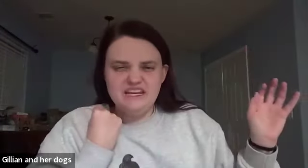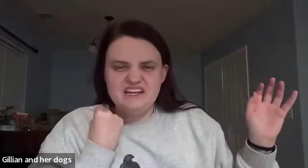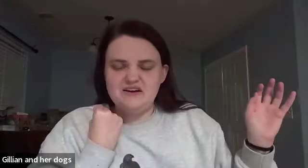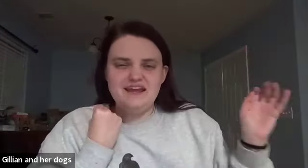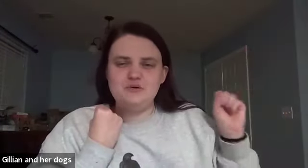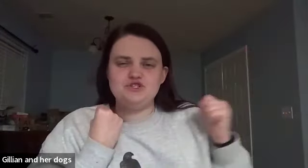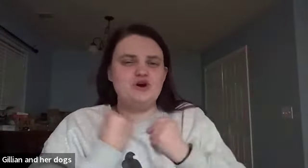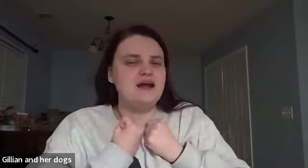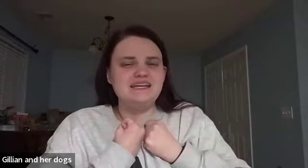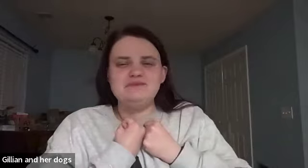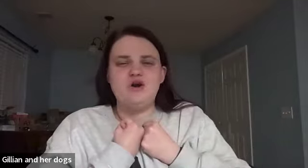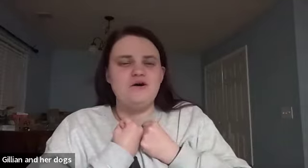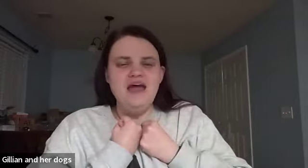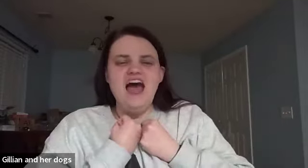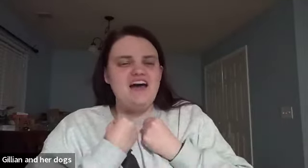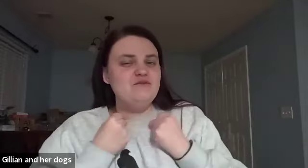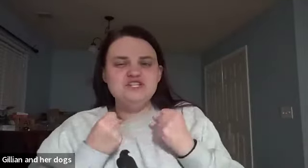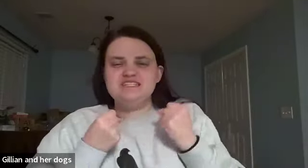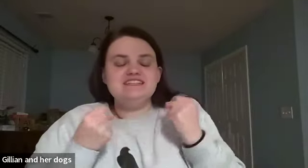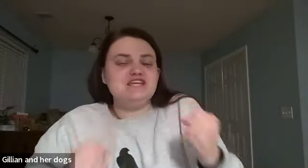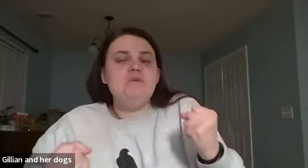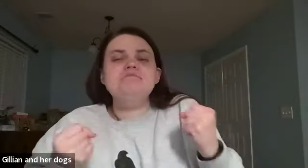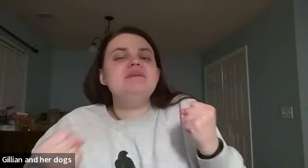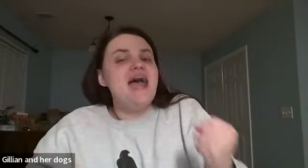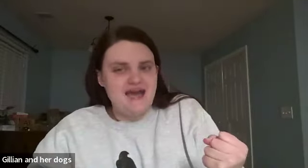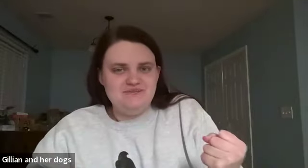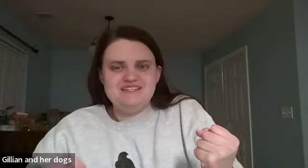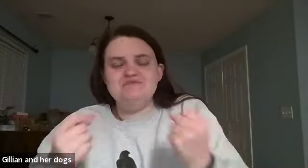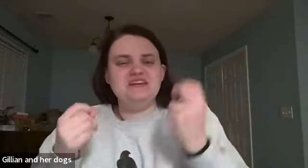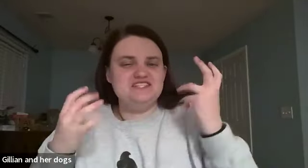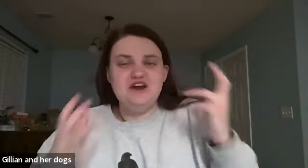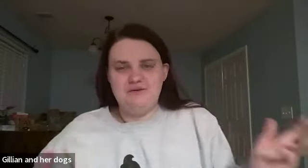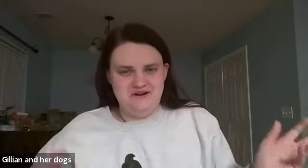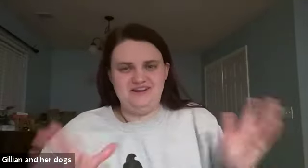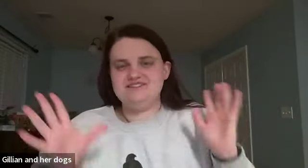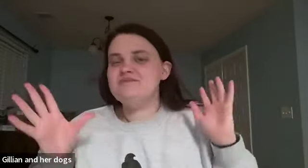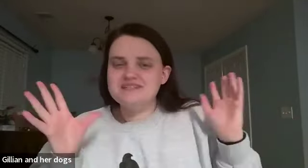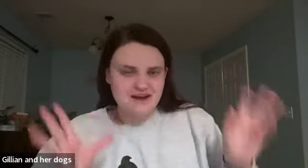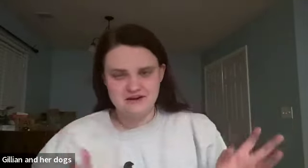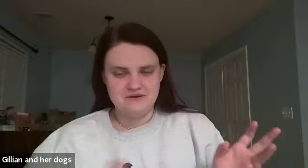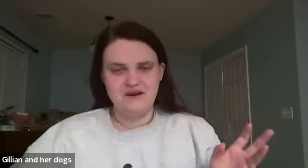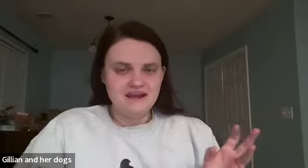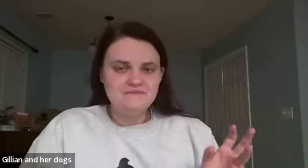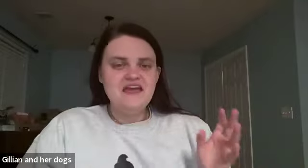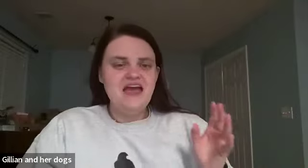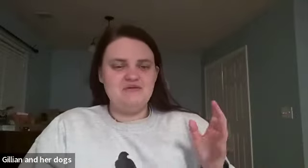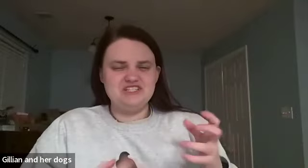holding in our anger, we're trying to keep calm, and then we just get so mad because something is not working or something's not going right. And we're